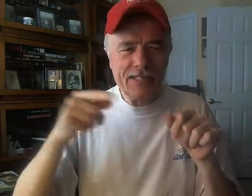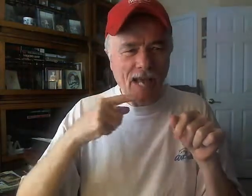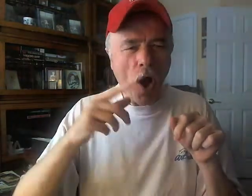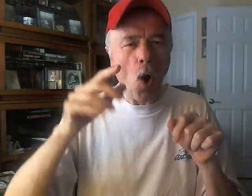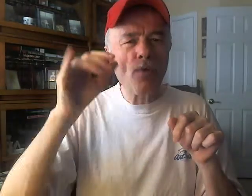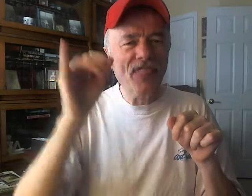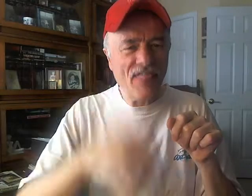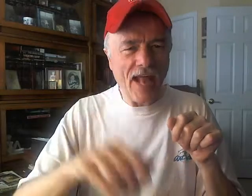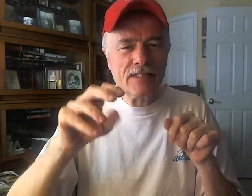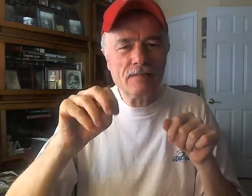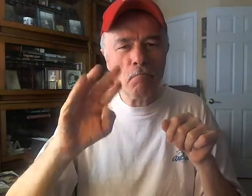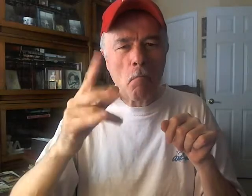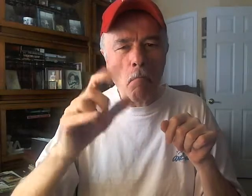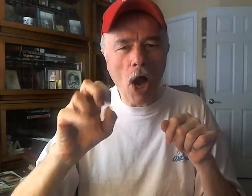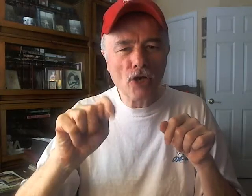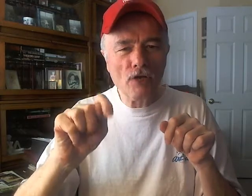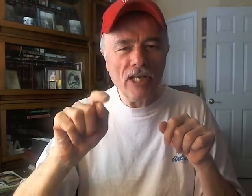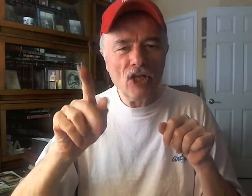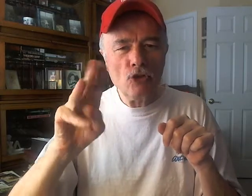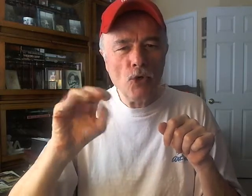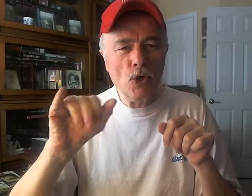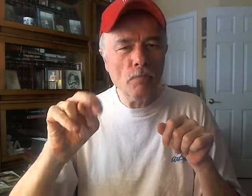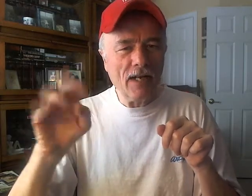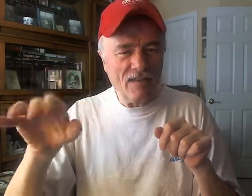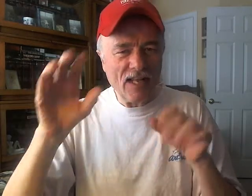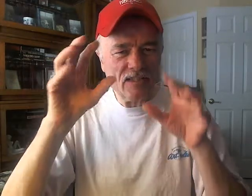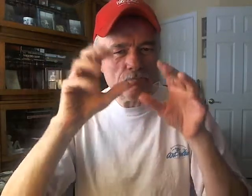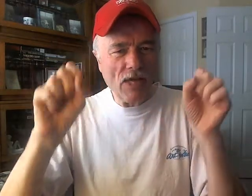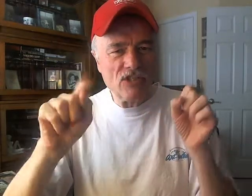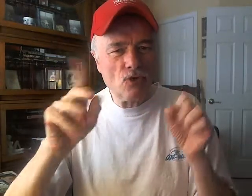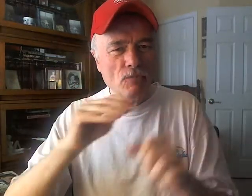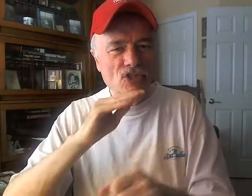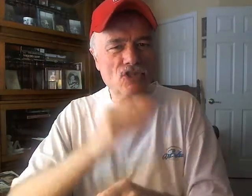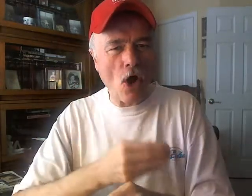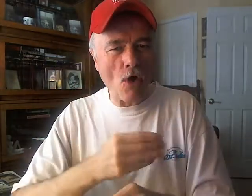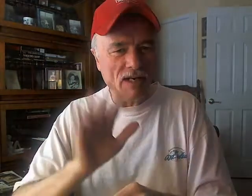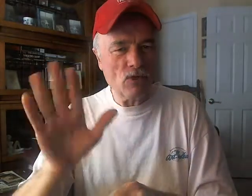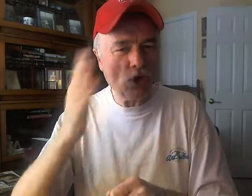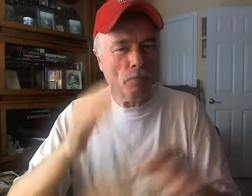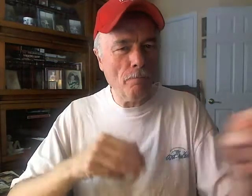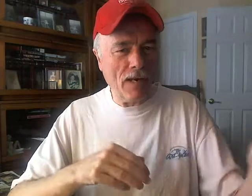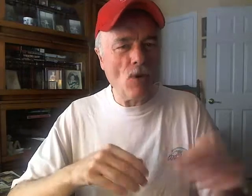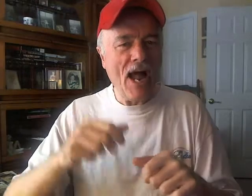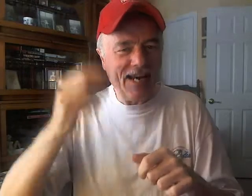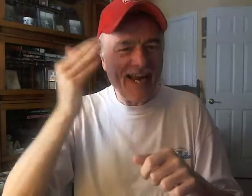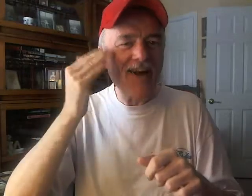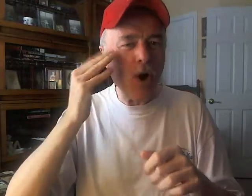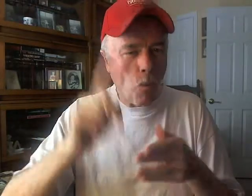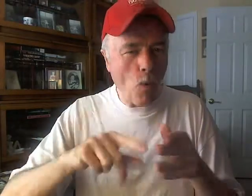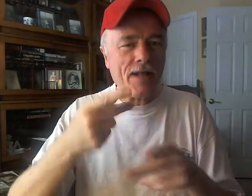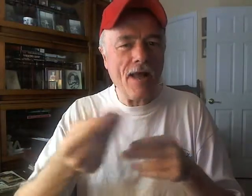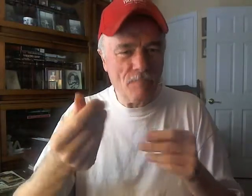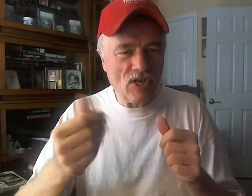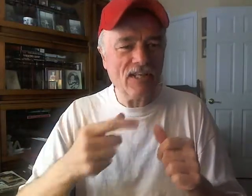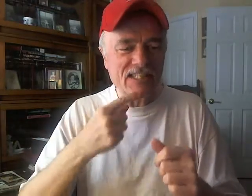said, oh, that's mongering tumor. That's best tumor star. He said, beam. Now, what kind of thing? He